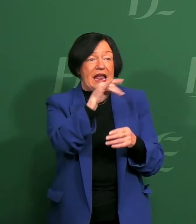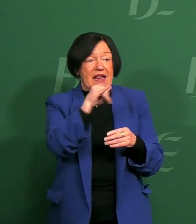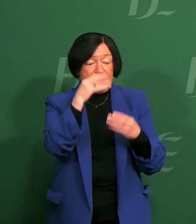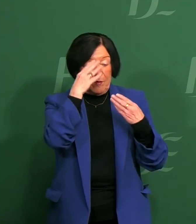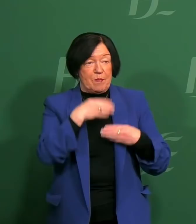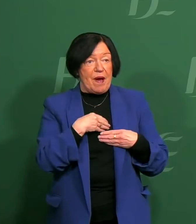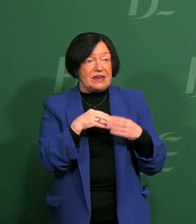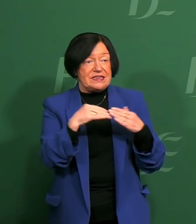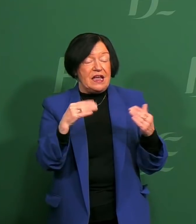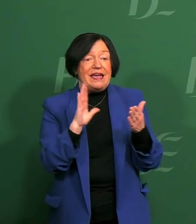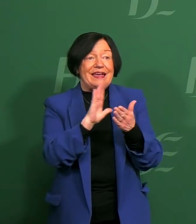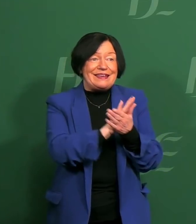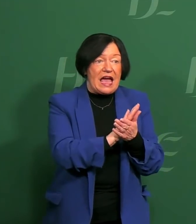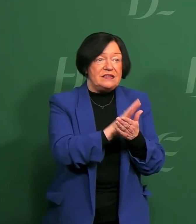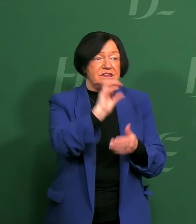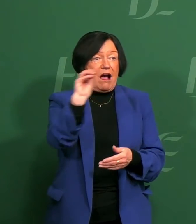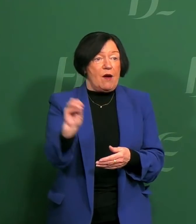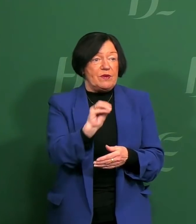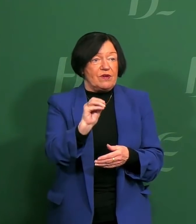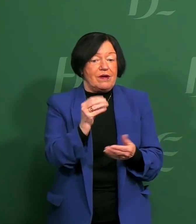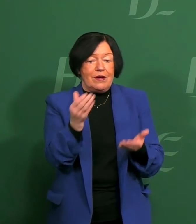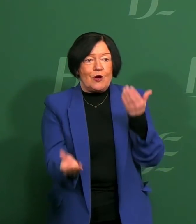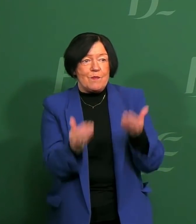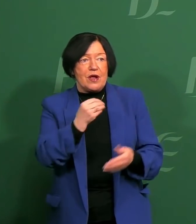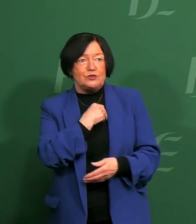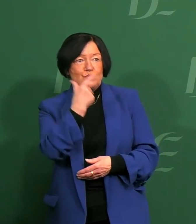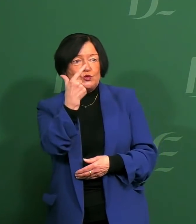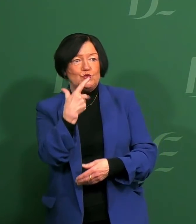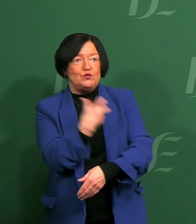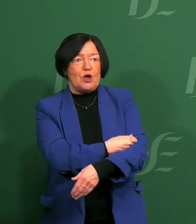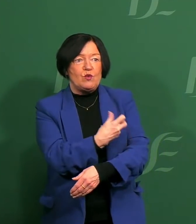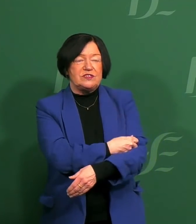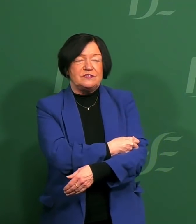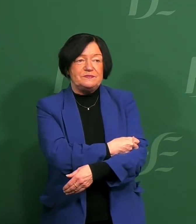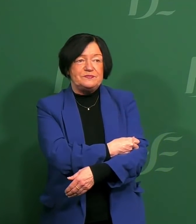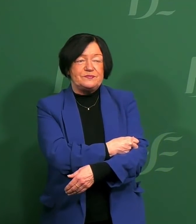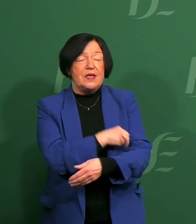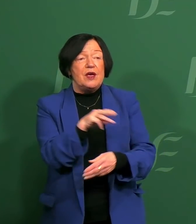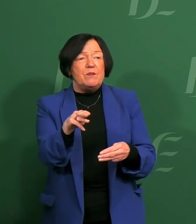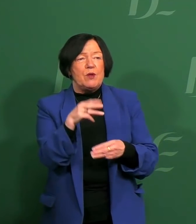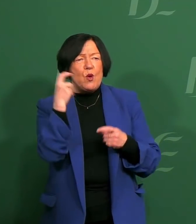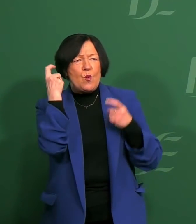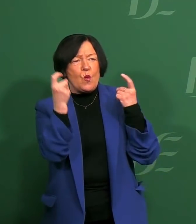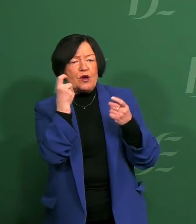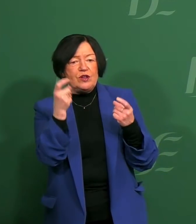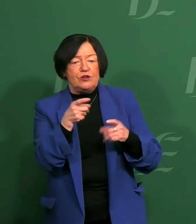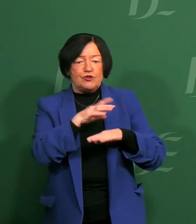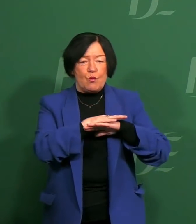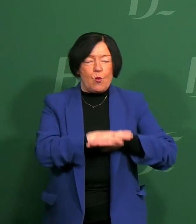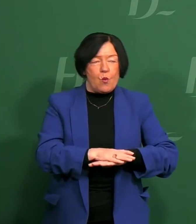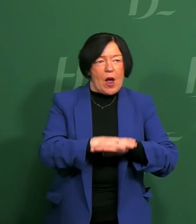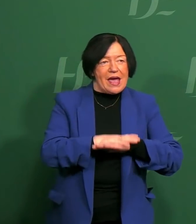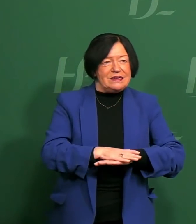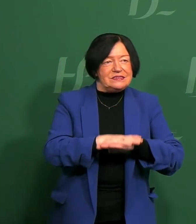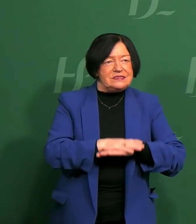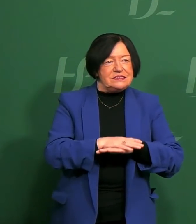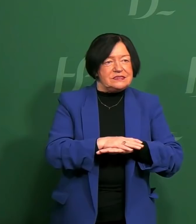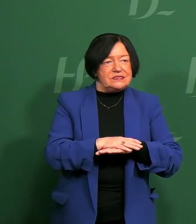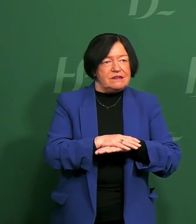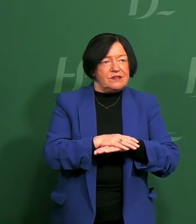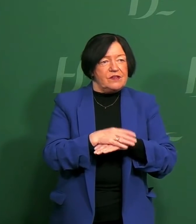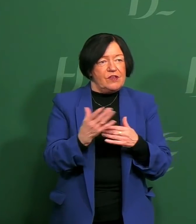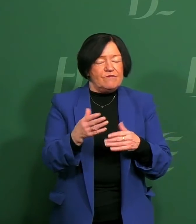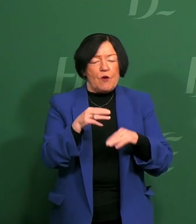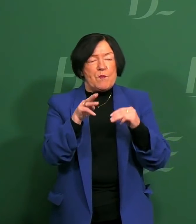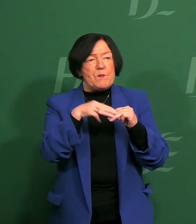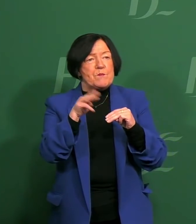levels against Omicron compared to just 2 doses. And for people wondering whether they should wait with a potential for